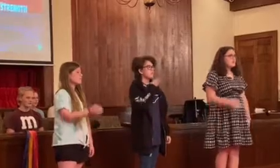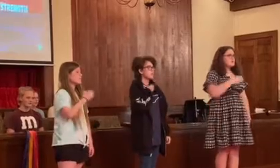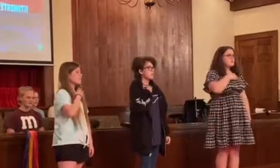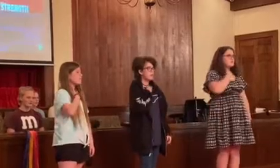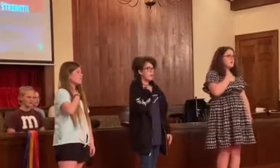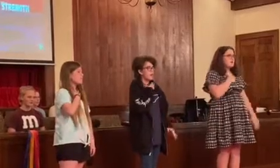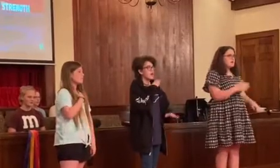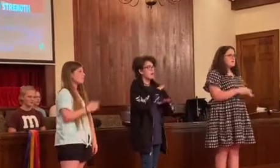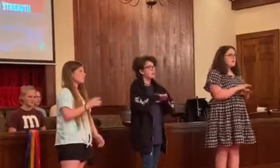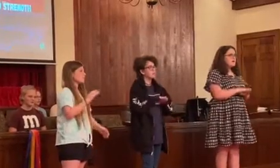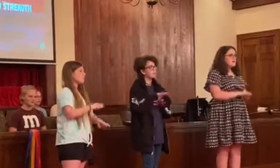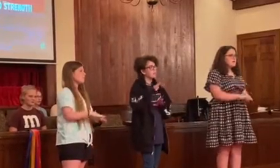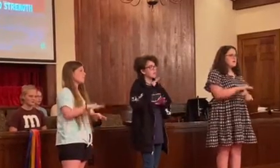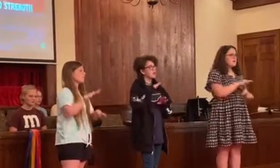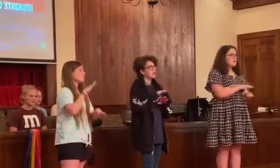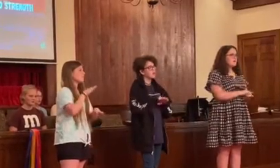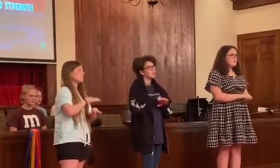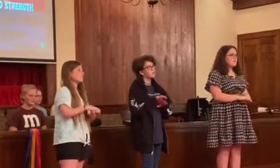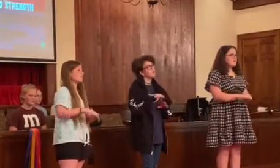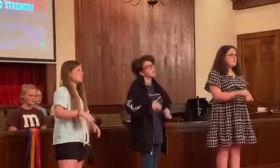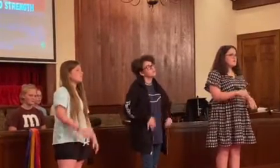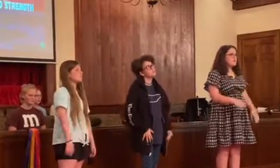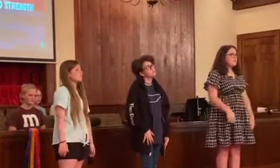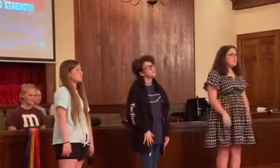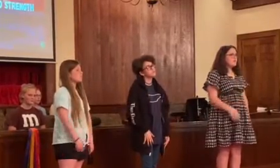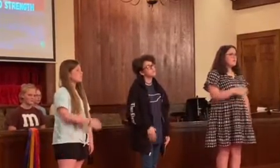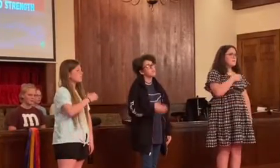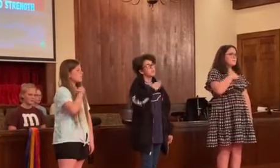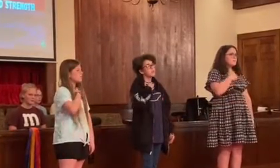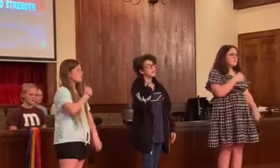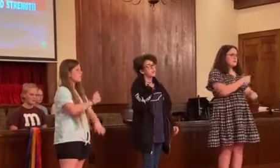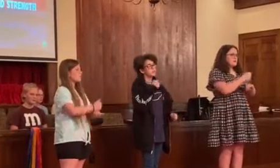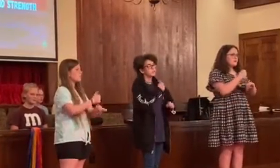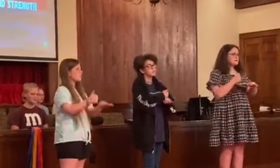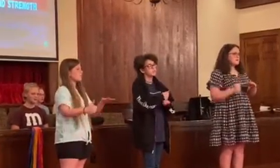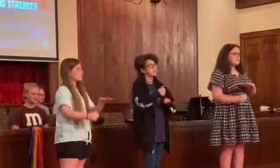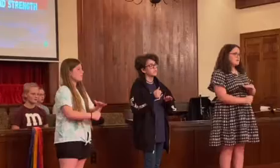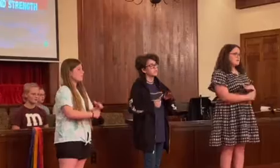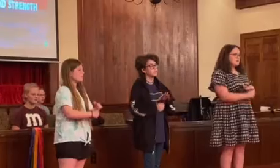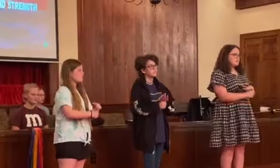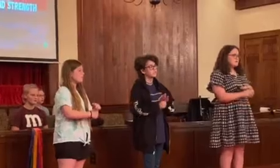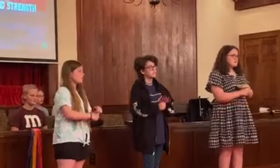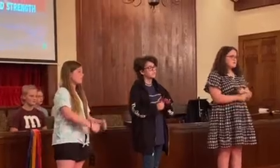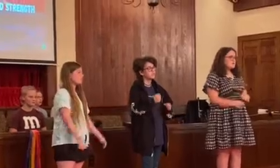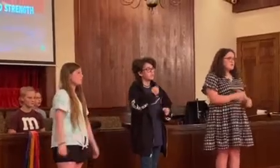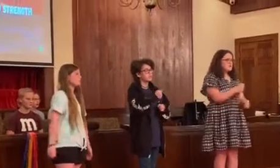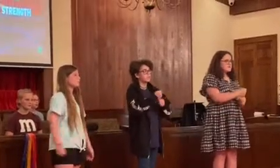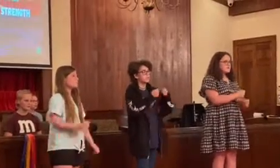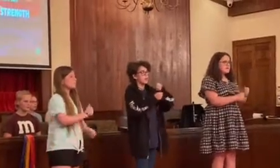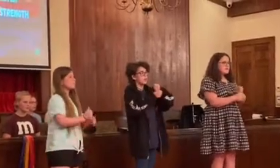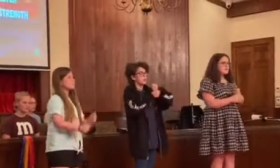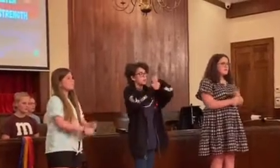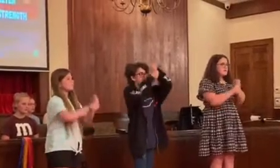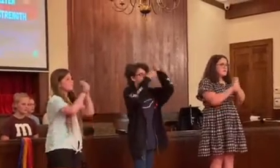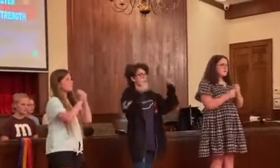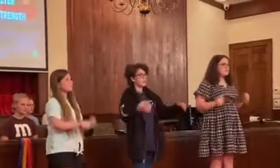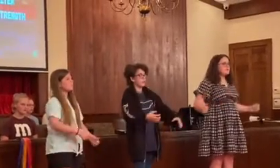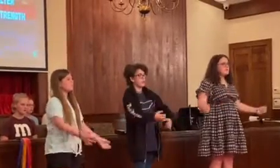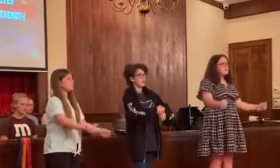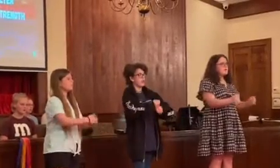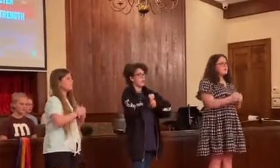My comfort, my shelter, power